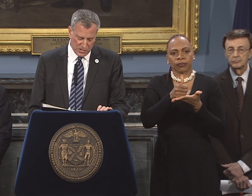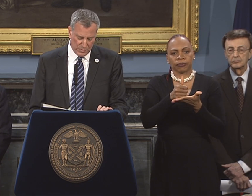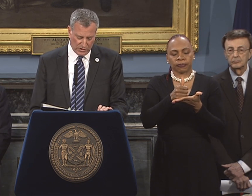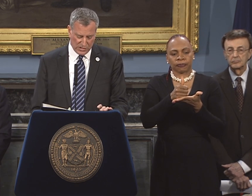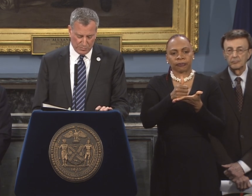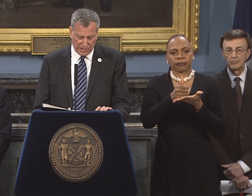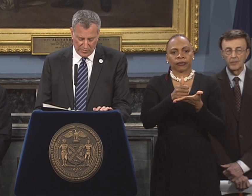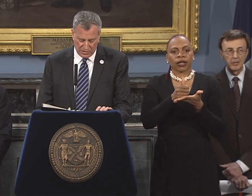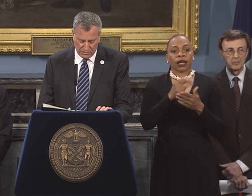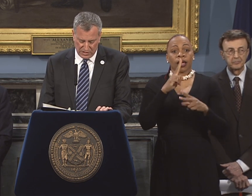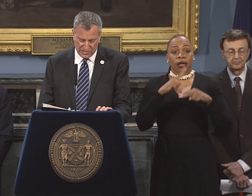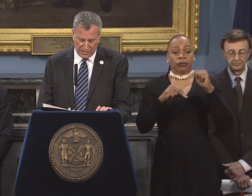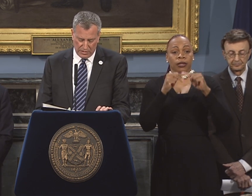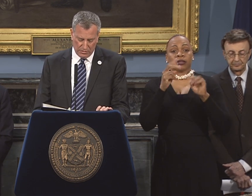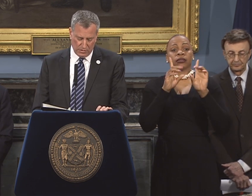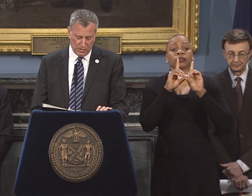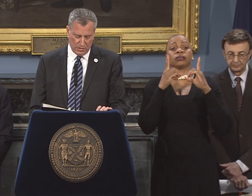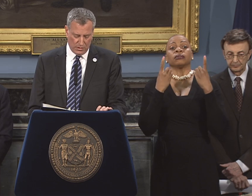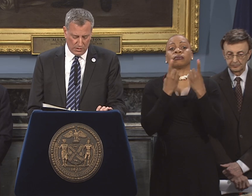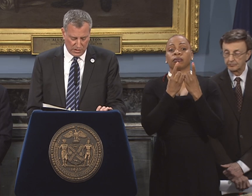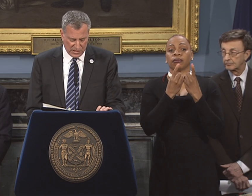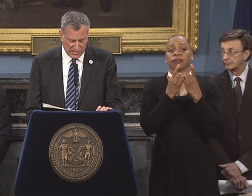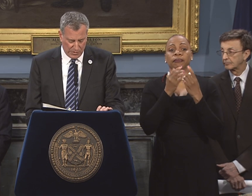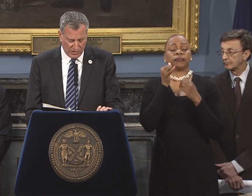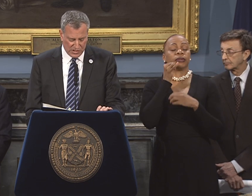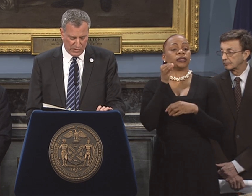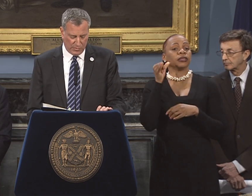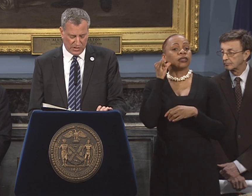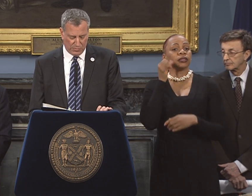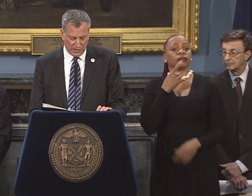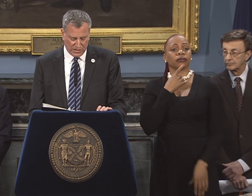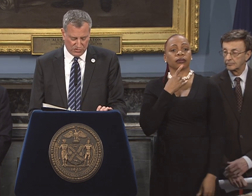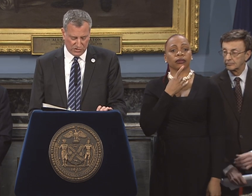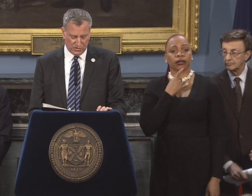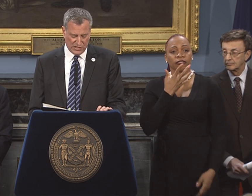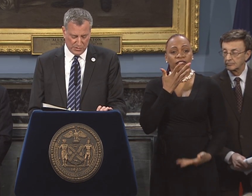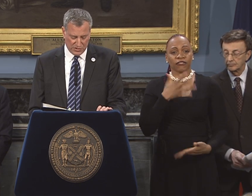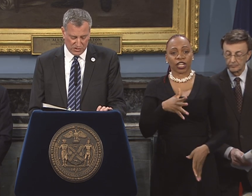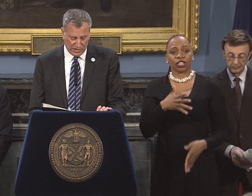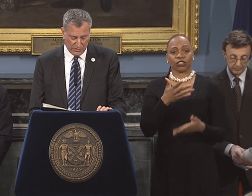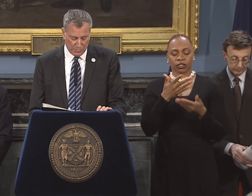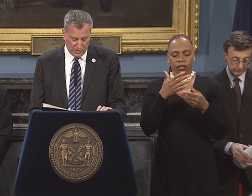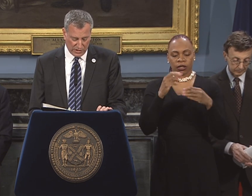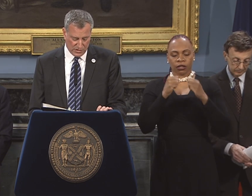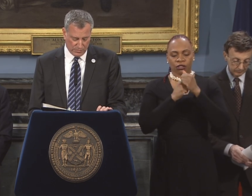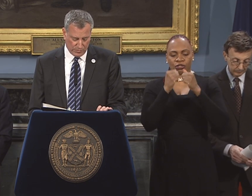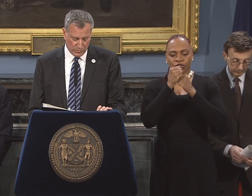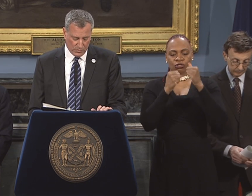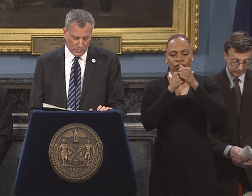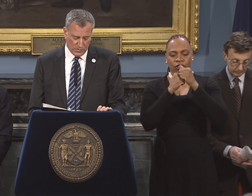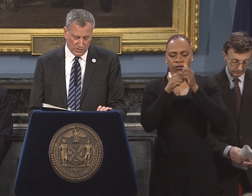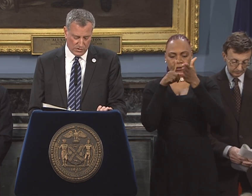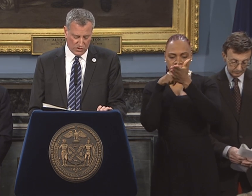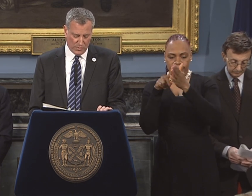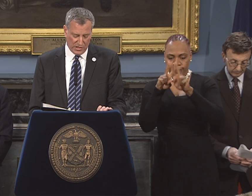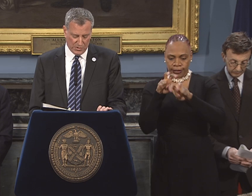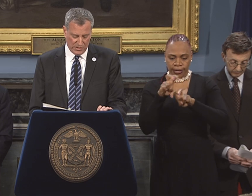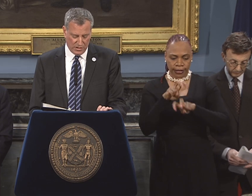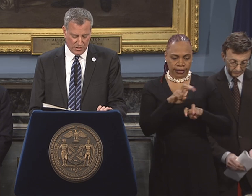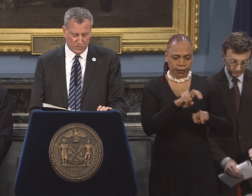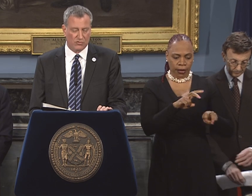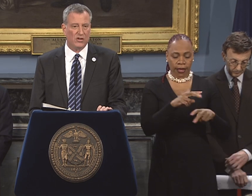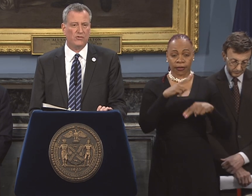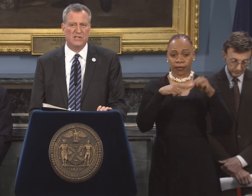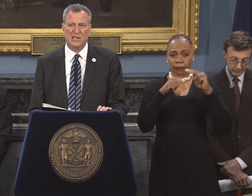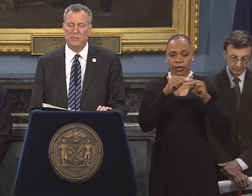In terms of the Buildings Department, yesterday, as I said, Buildings Department completed a structural assessment of surrounding buildings, determined them to